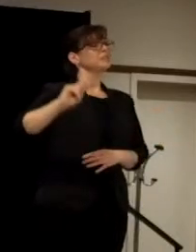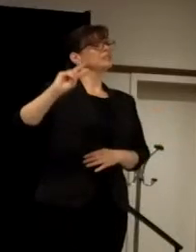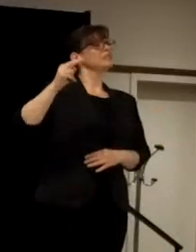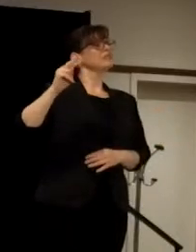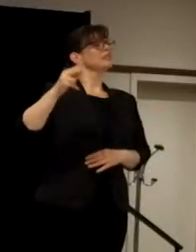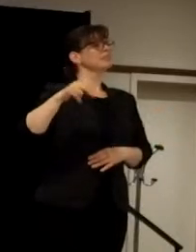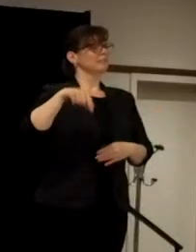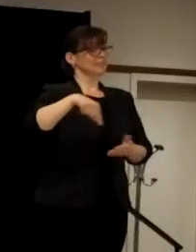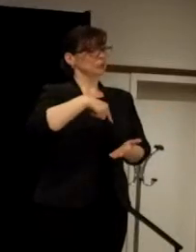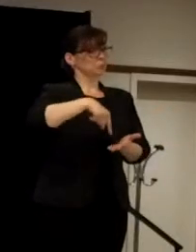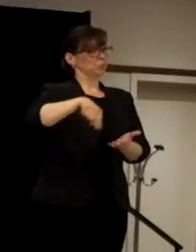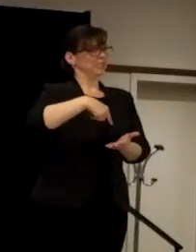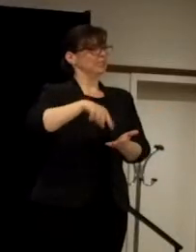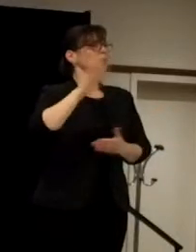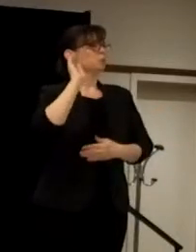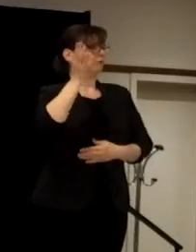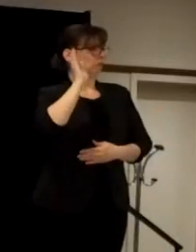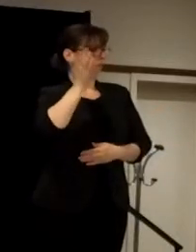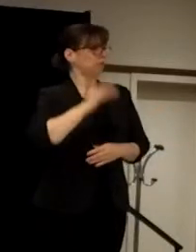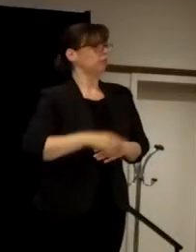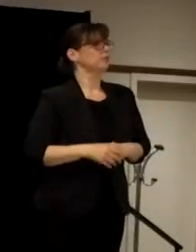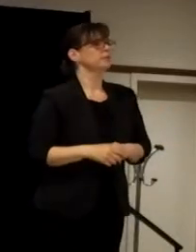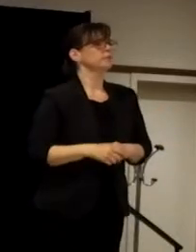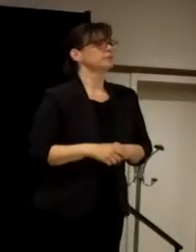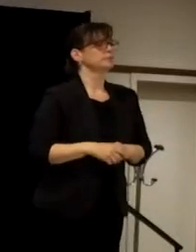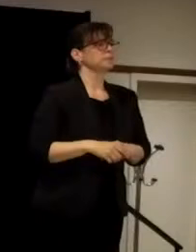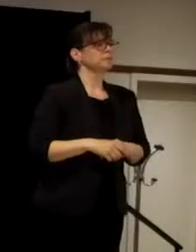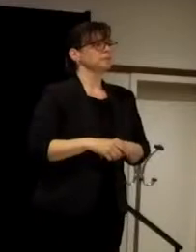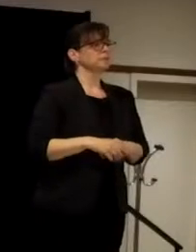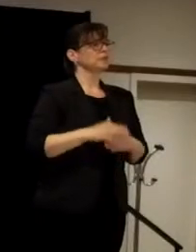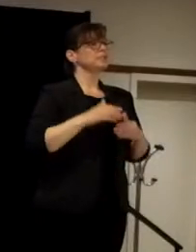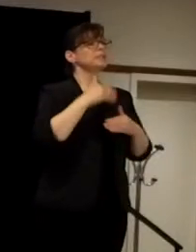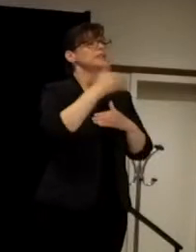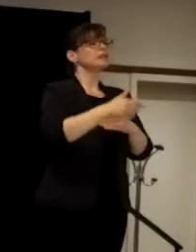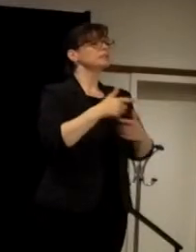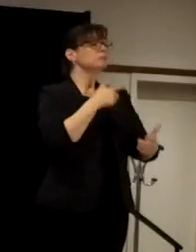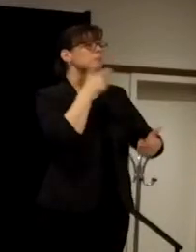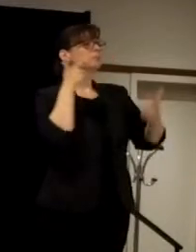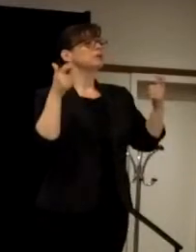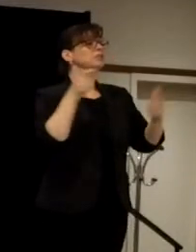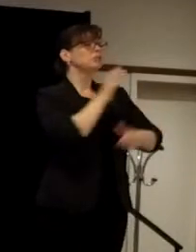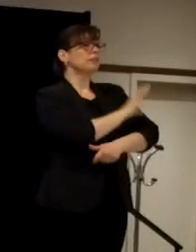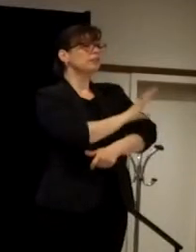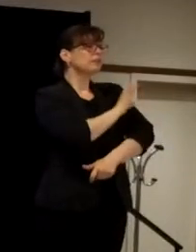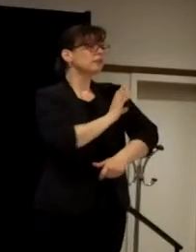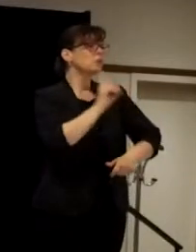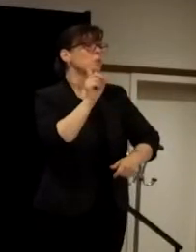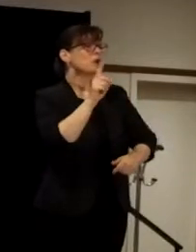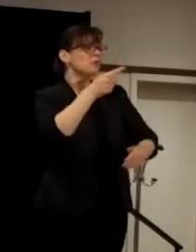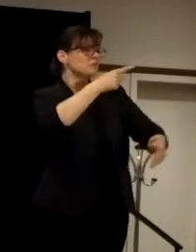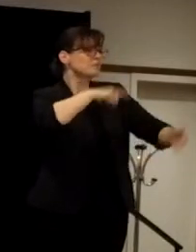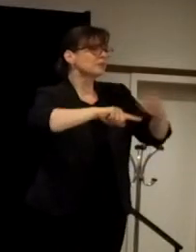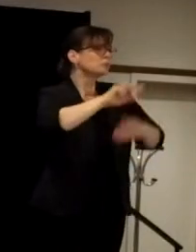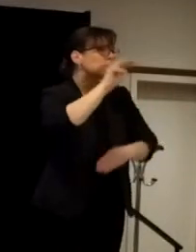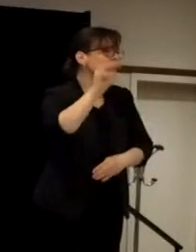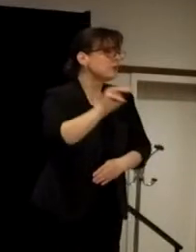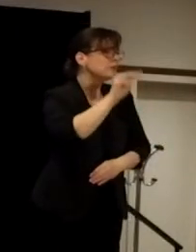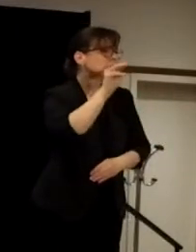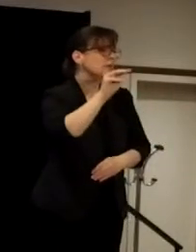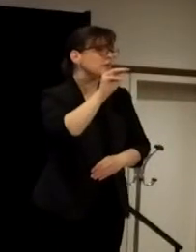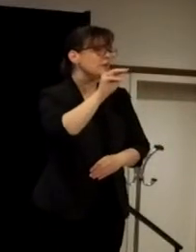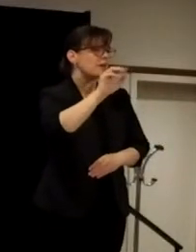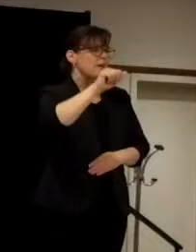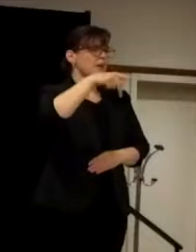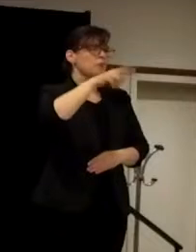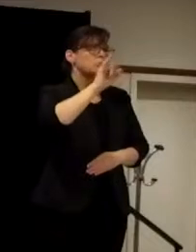week. But when we look at our next major clinic for first doses, will be next Monday on April 19th. That will